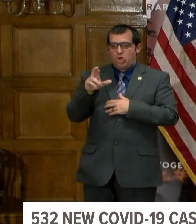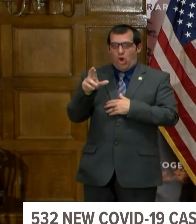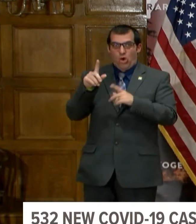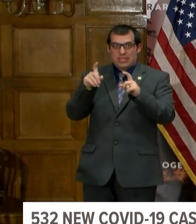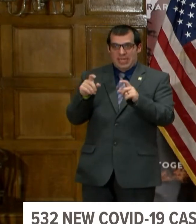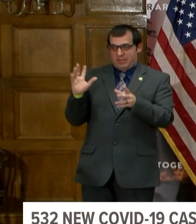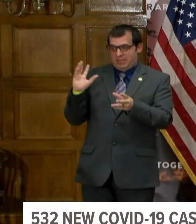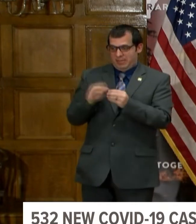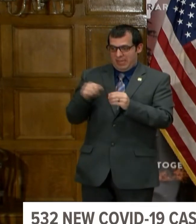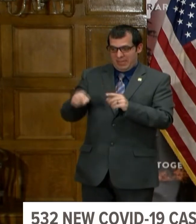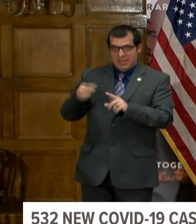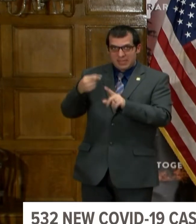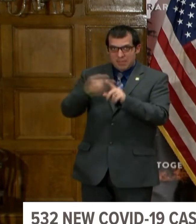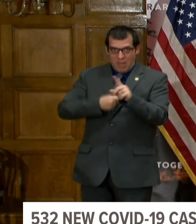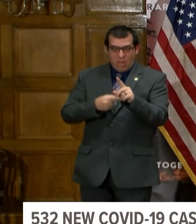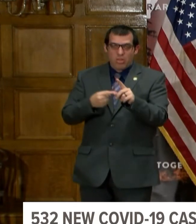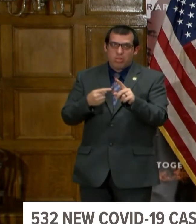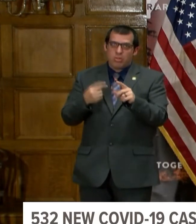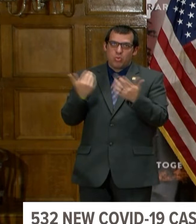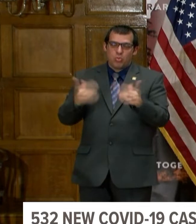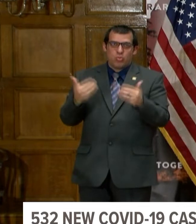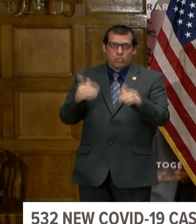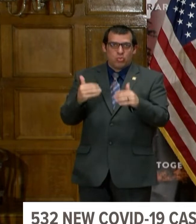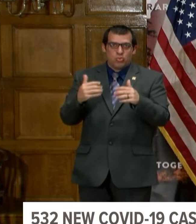month is quite strong at